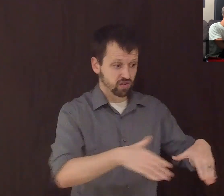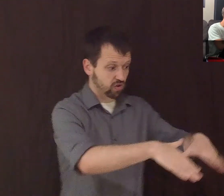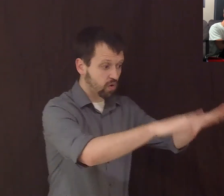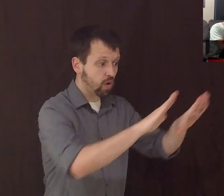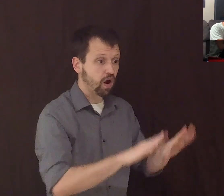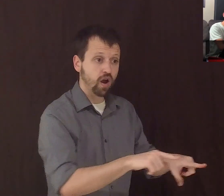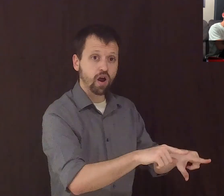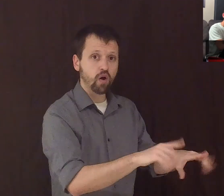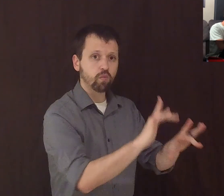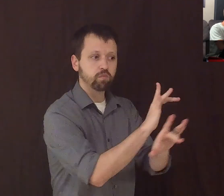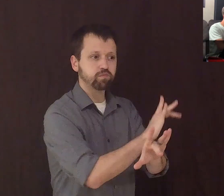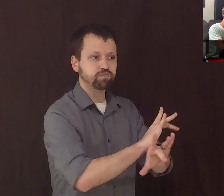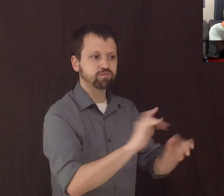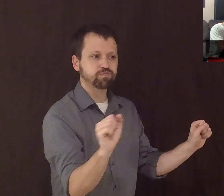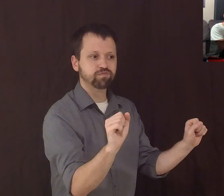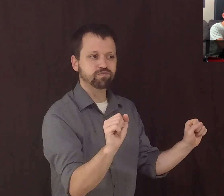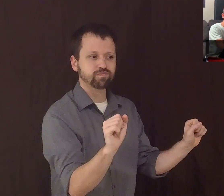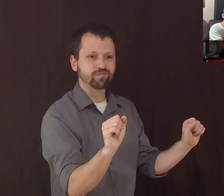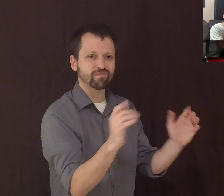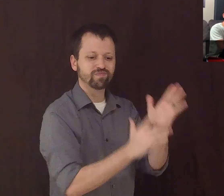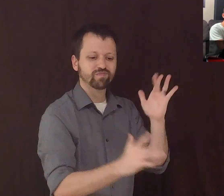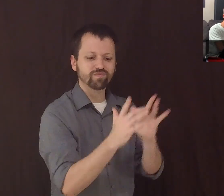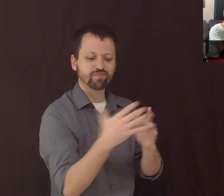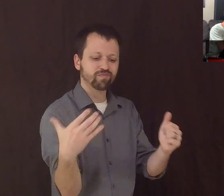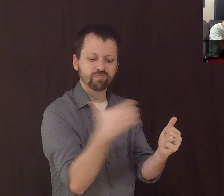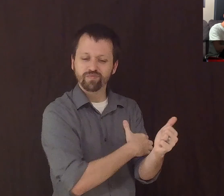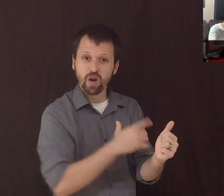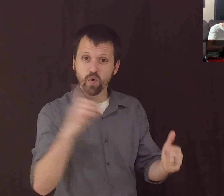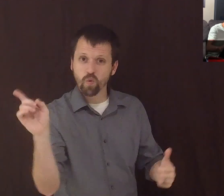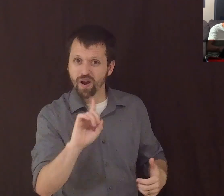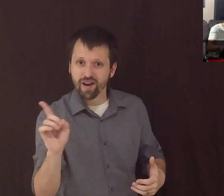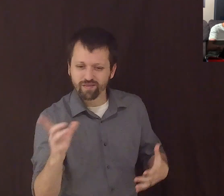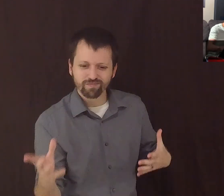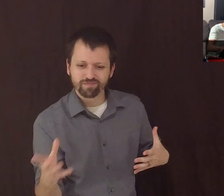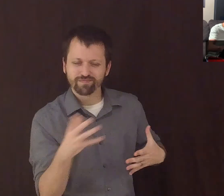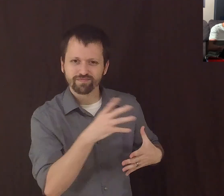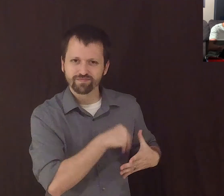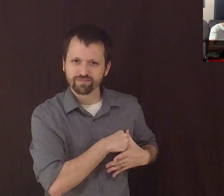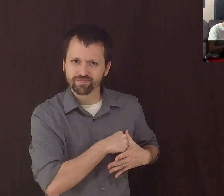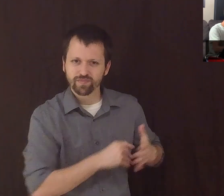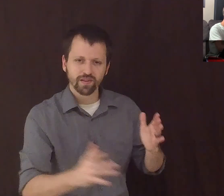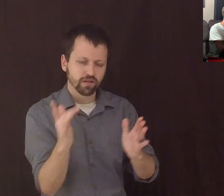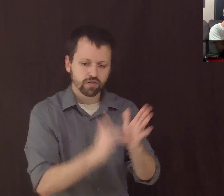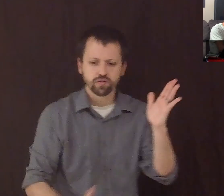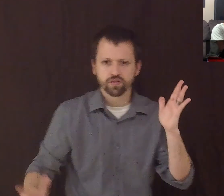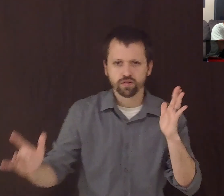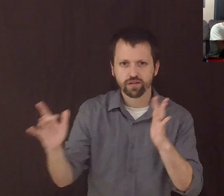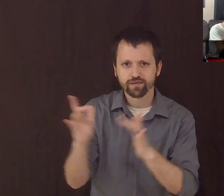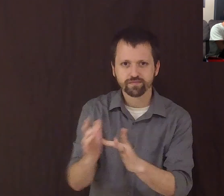holds nobody. Now that power lives in me, there is another in